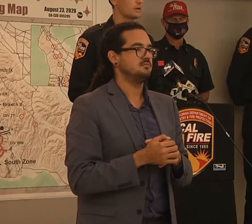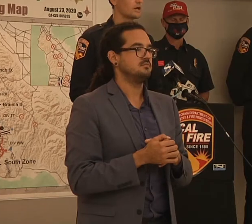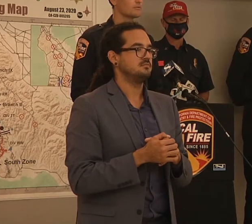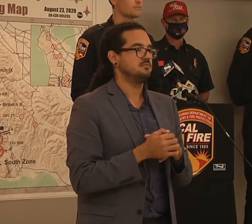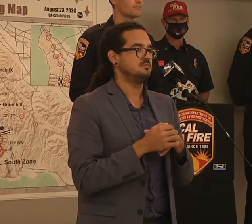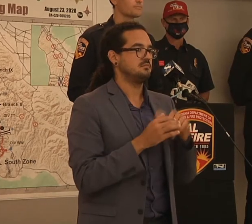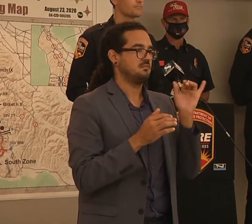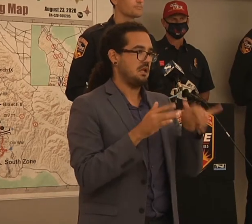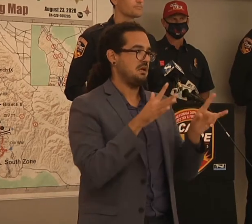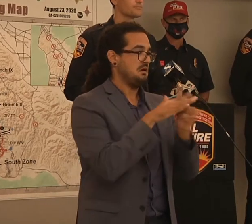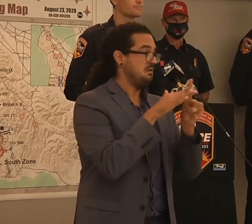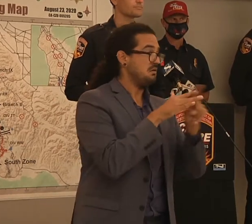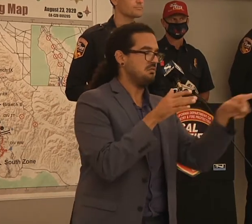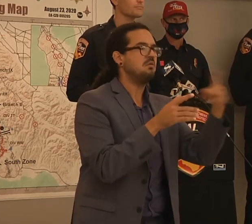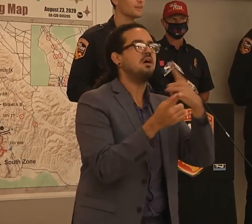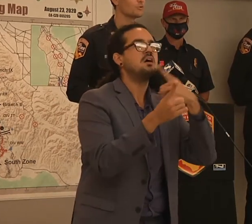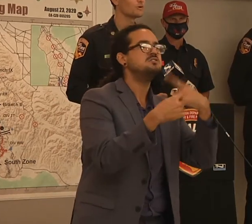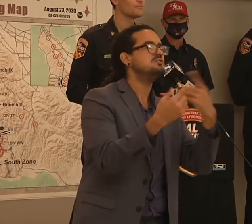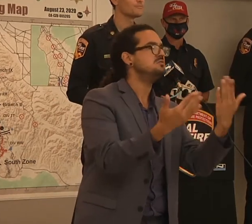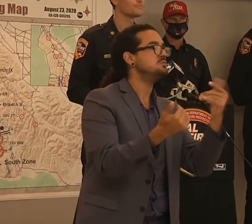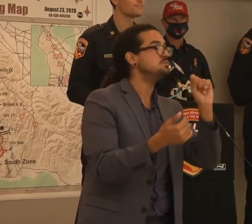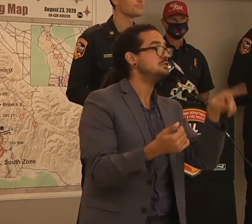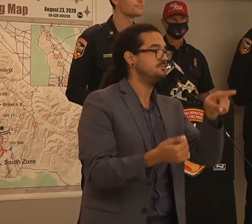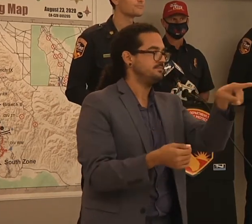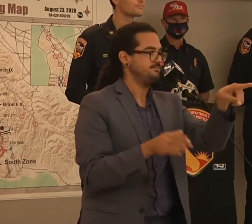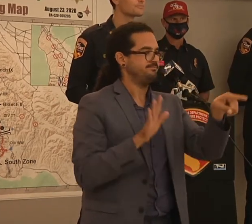questions that you may have.